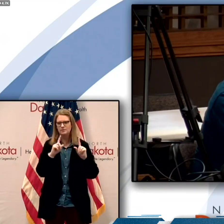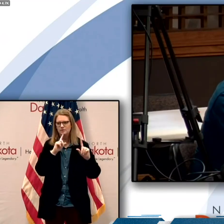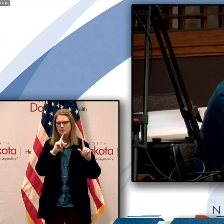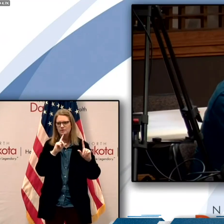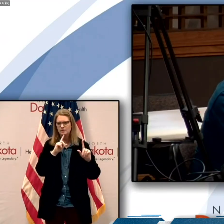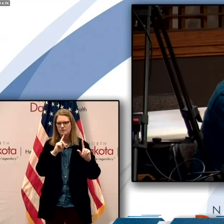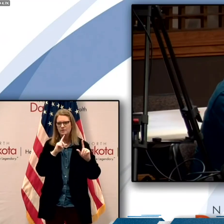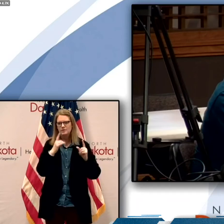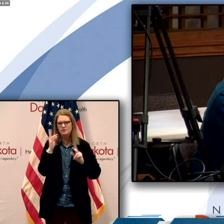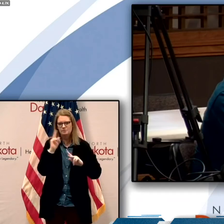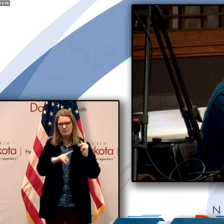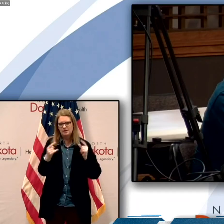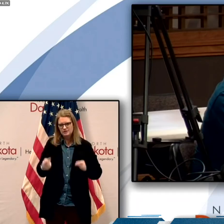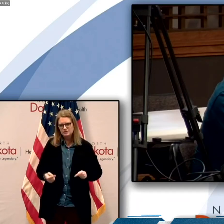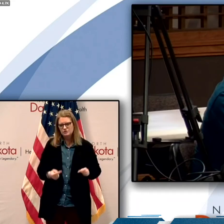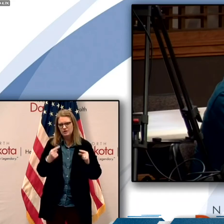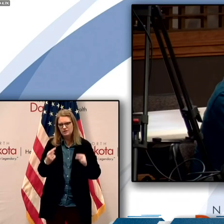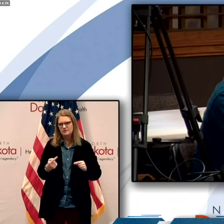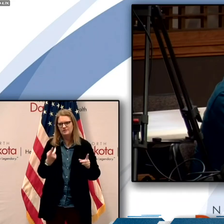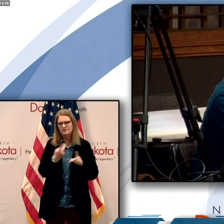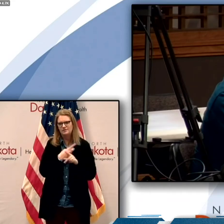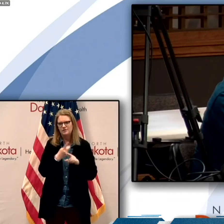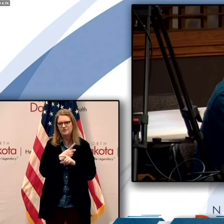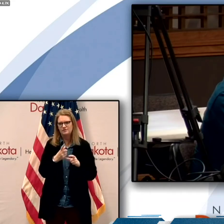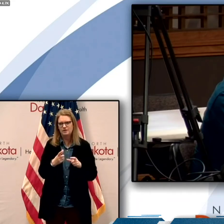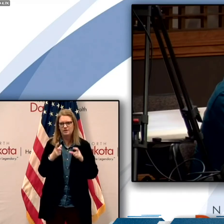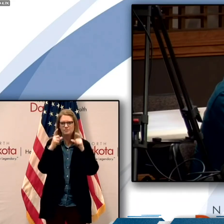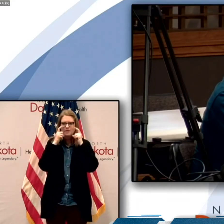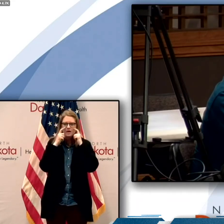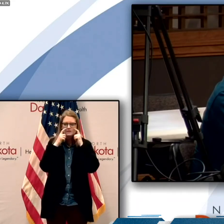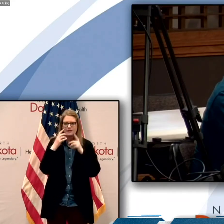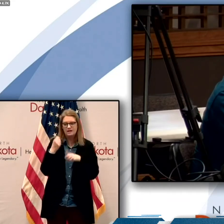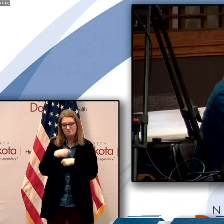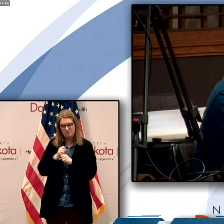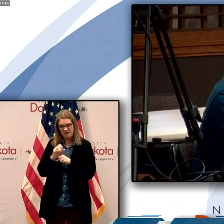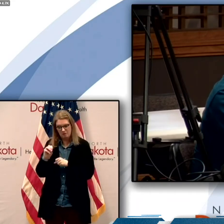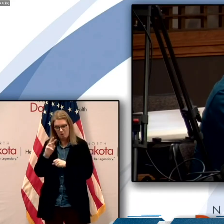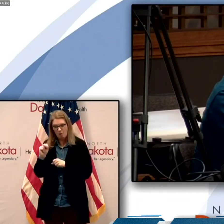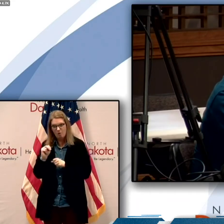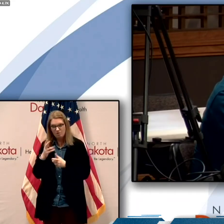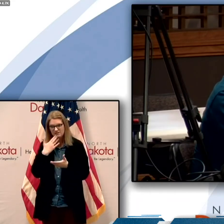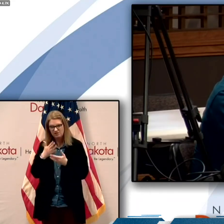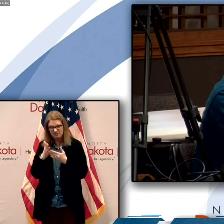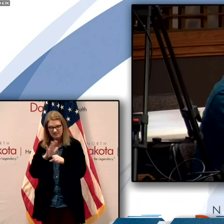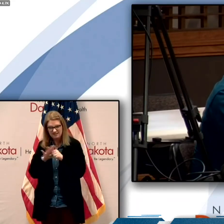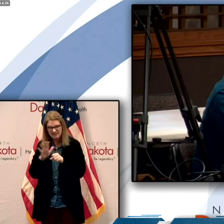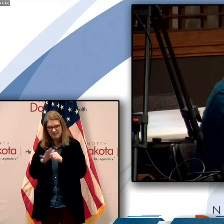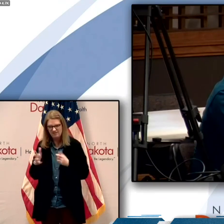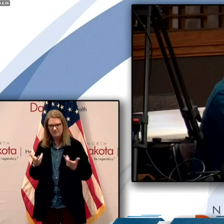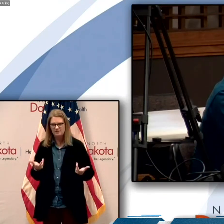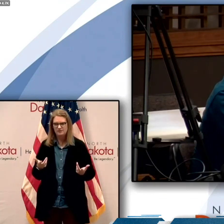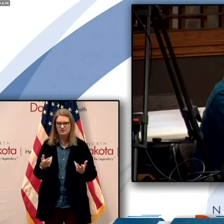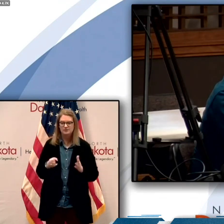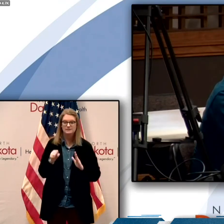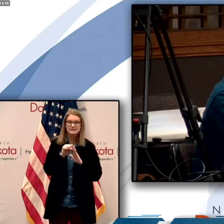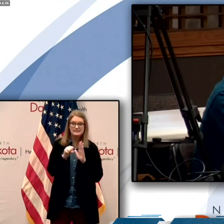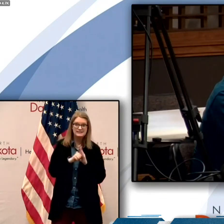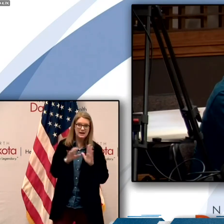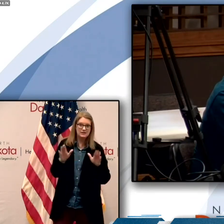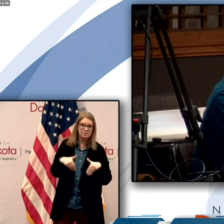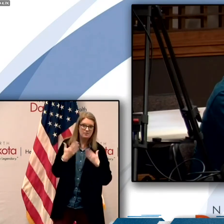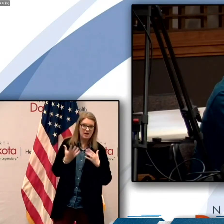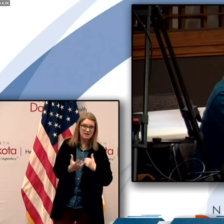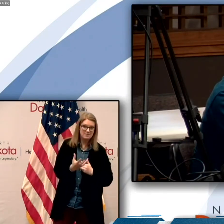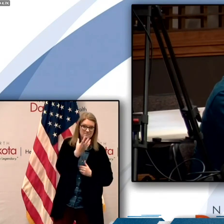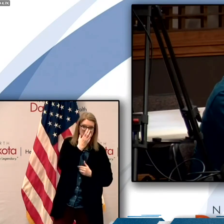struggling to find masks, and they don't feel like making their own is going to be good enough. Is there anywhere that maybe the state is providing masks,